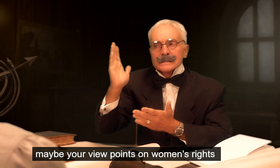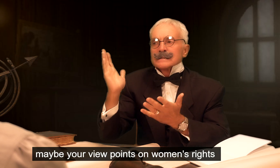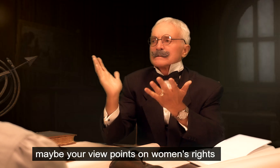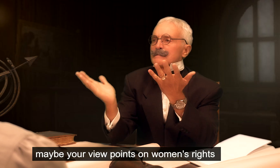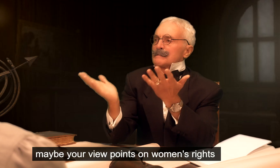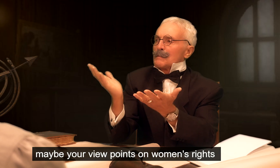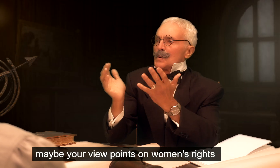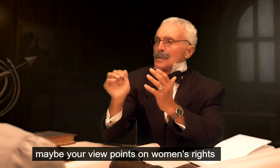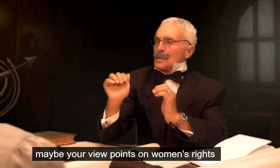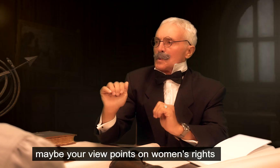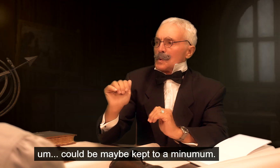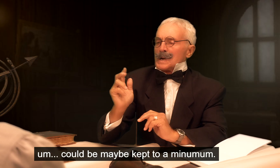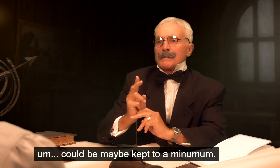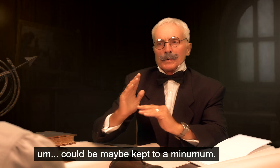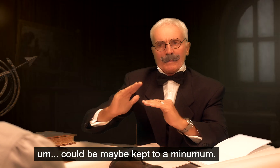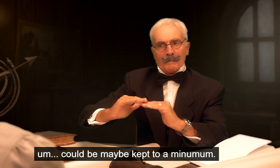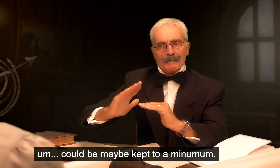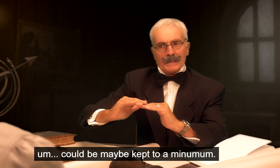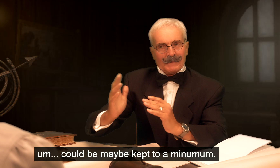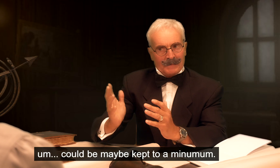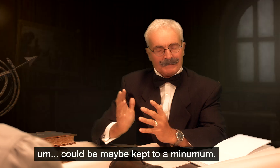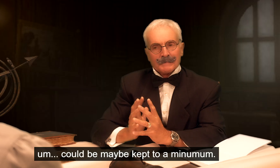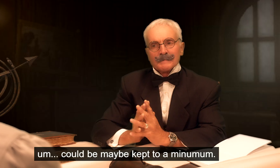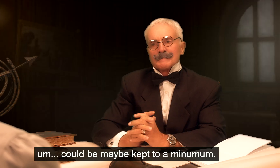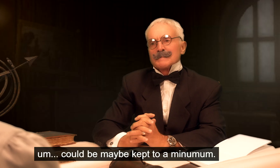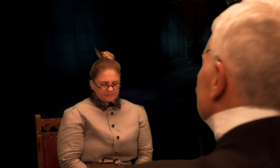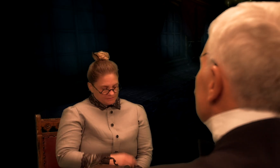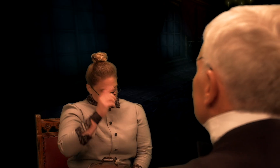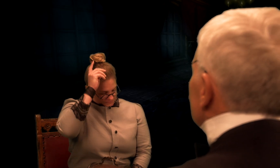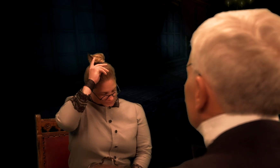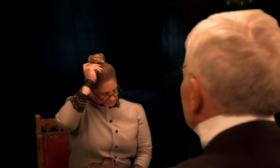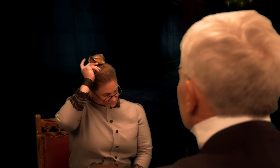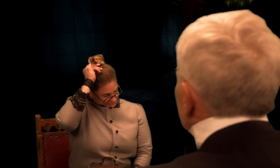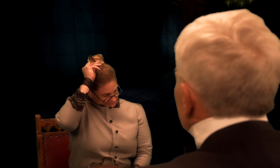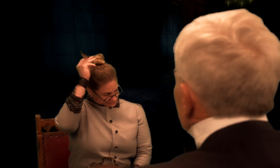women's rights could be maybe kept to a minimum.